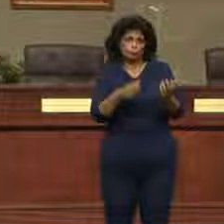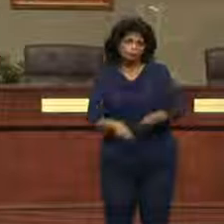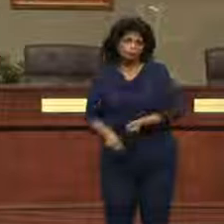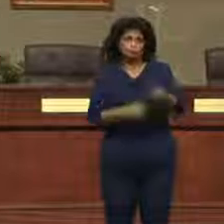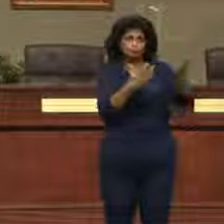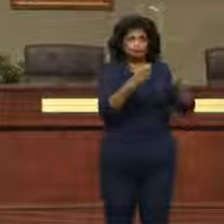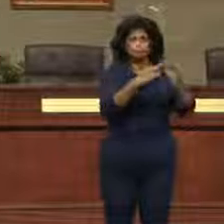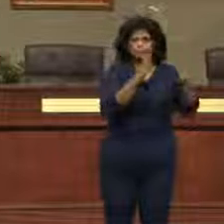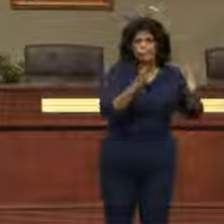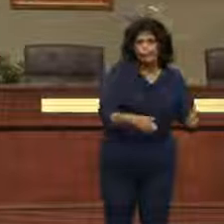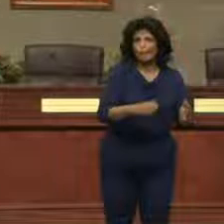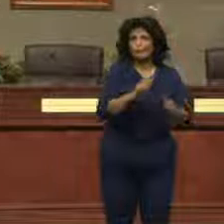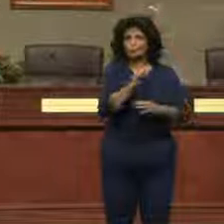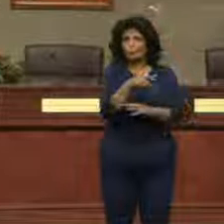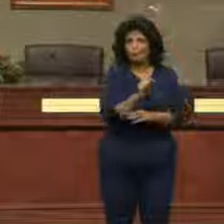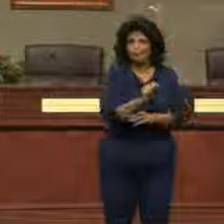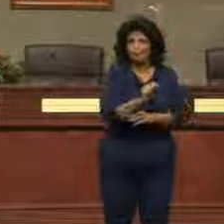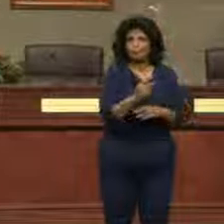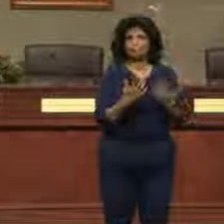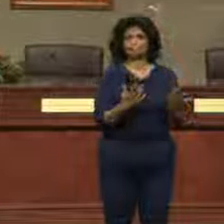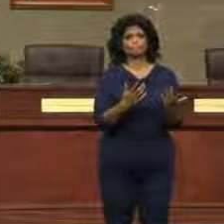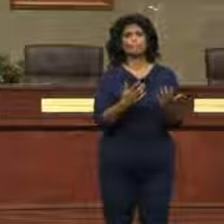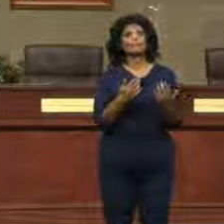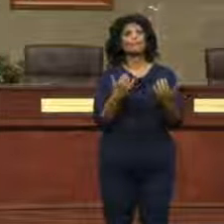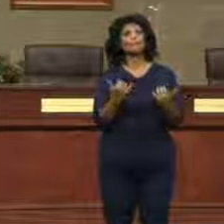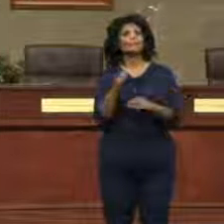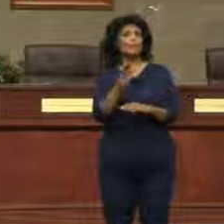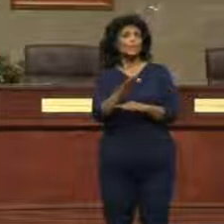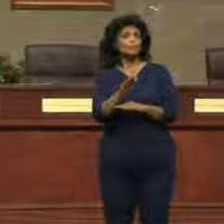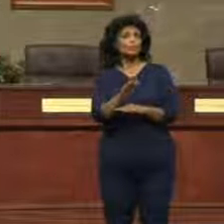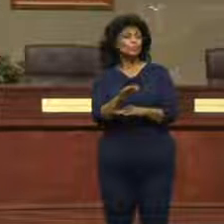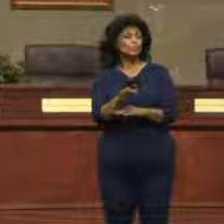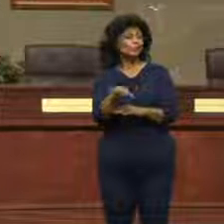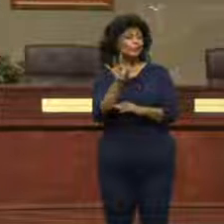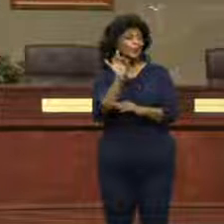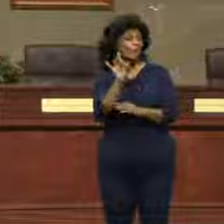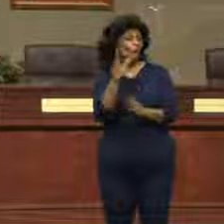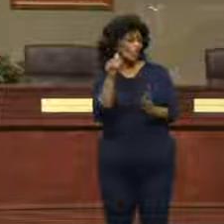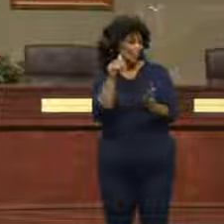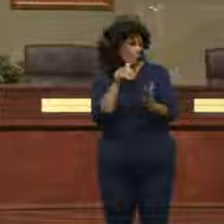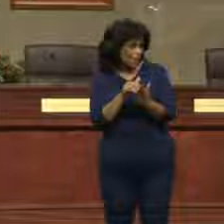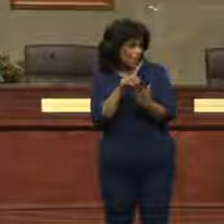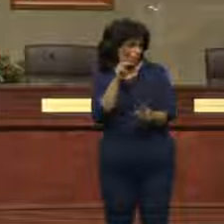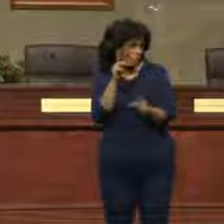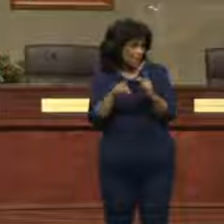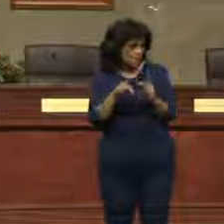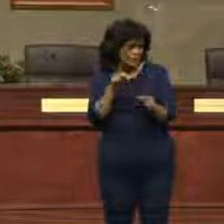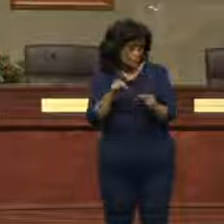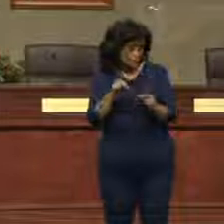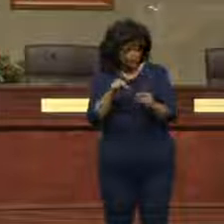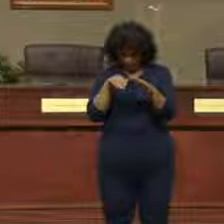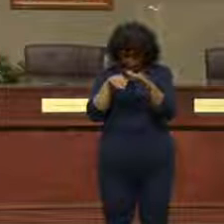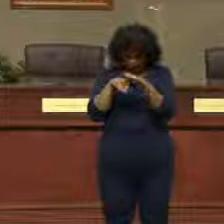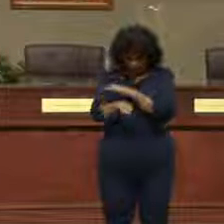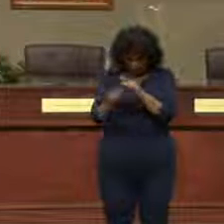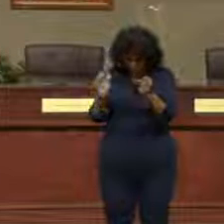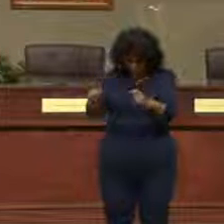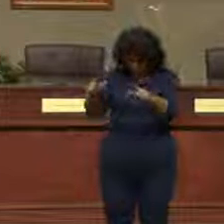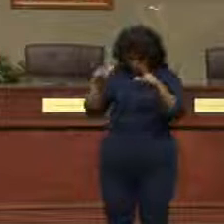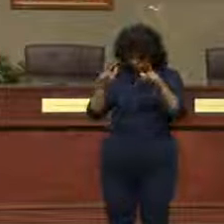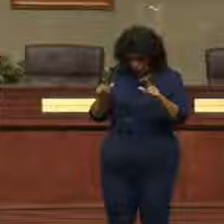this afternoon, more than 8,000 individuals access the program through the